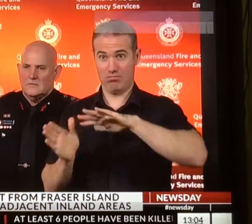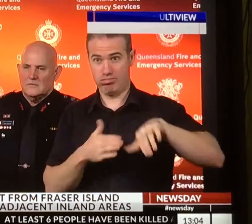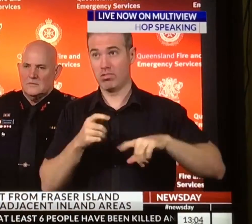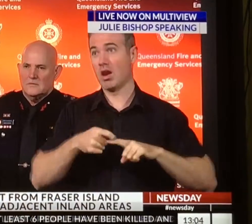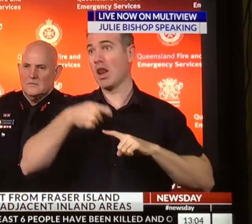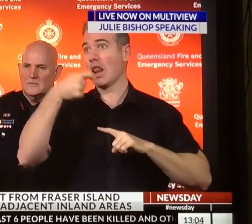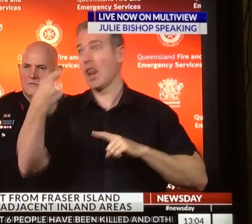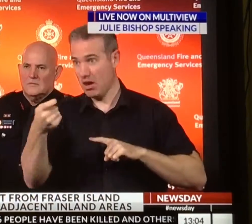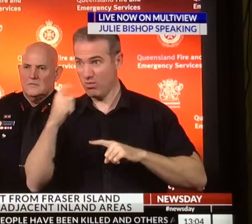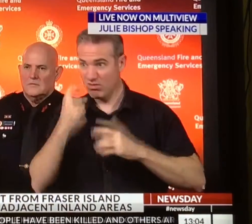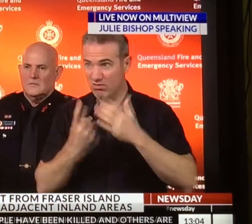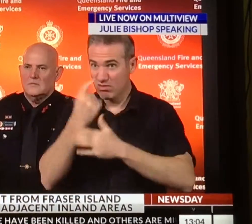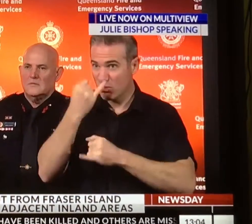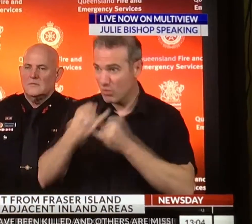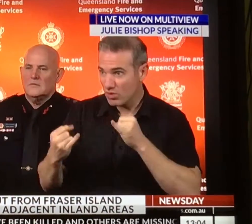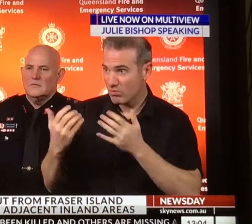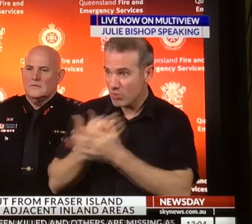weekend.